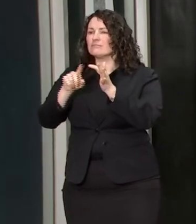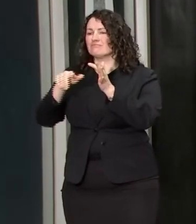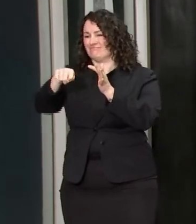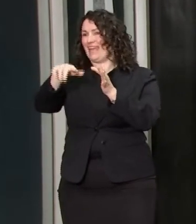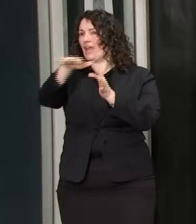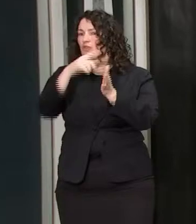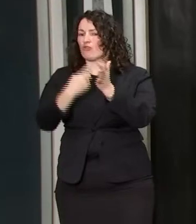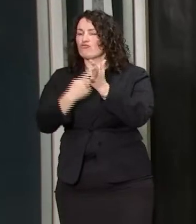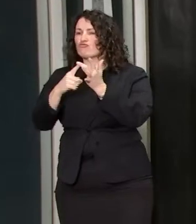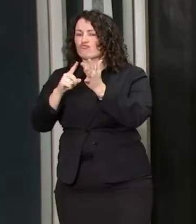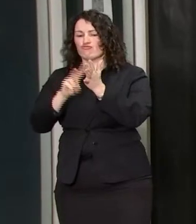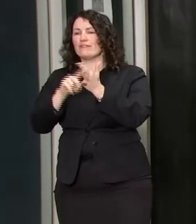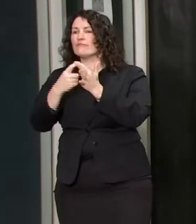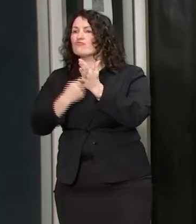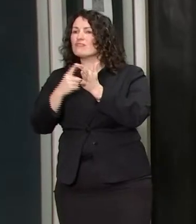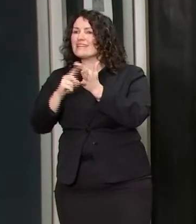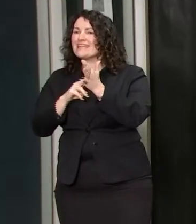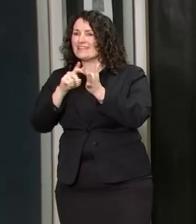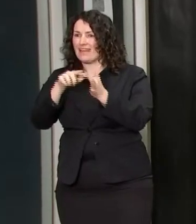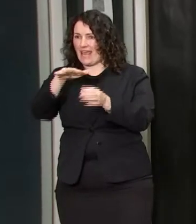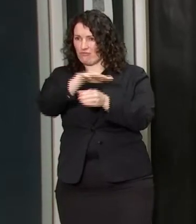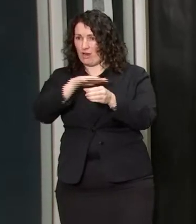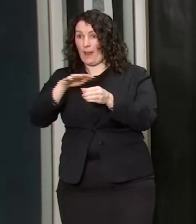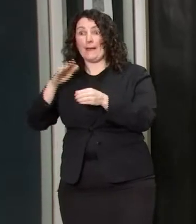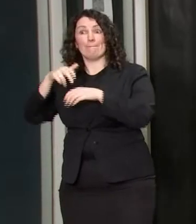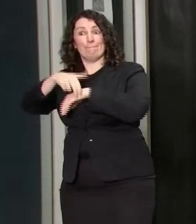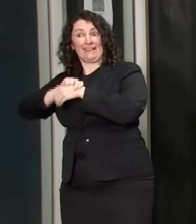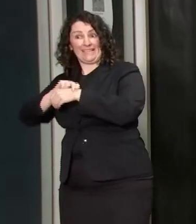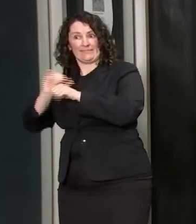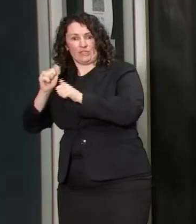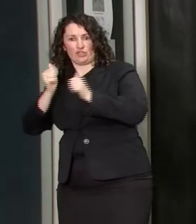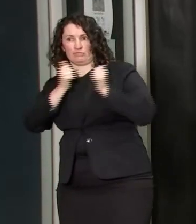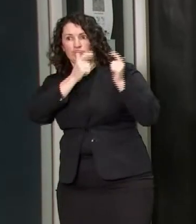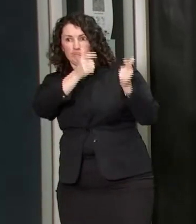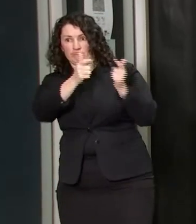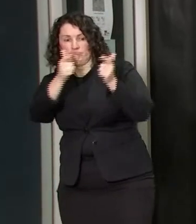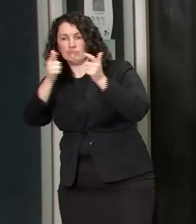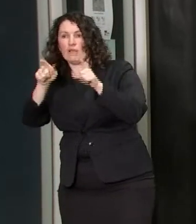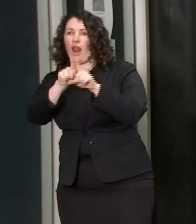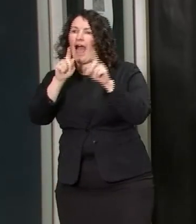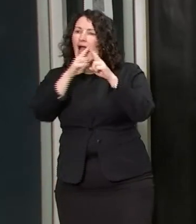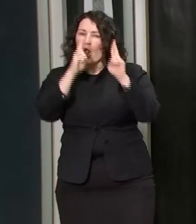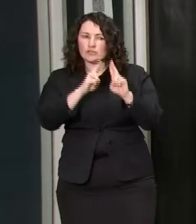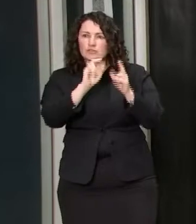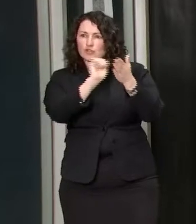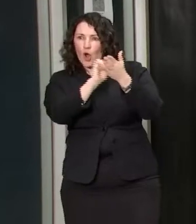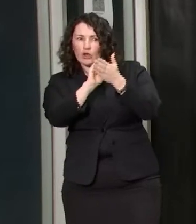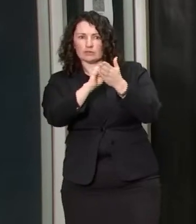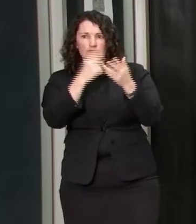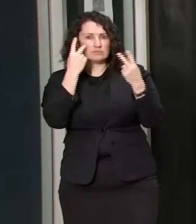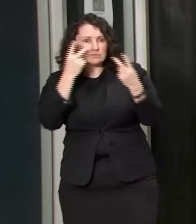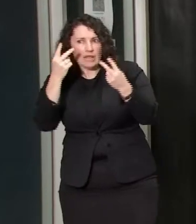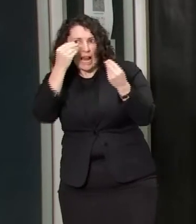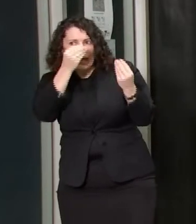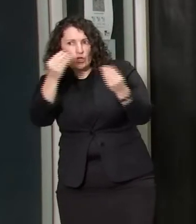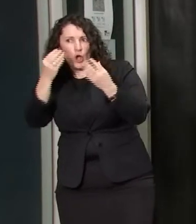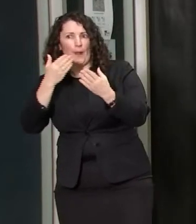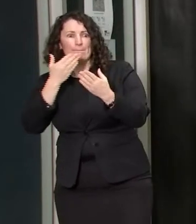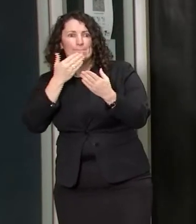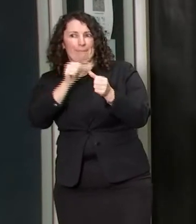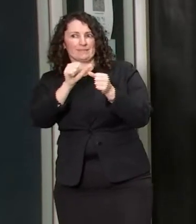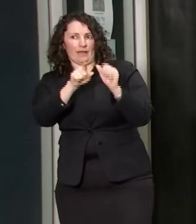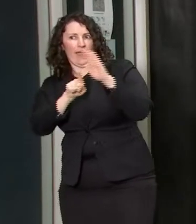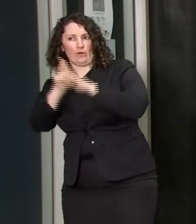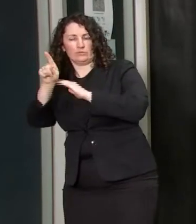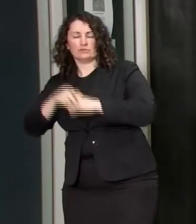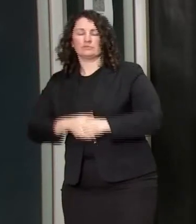already been door-knocked and likely to come under threat of flooding there, and the caravan park has been relocated. On the